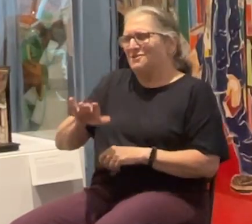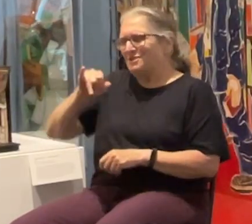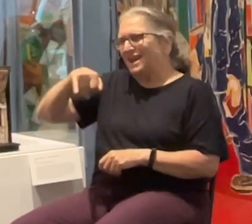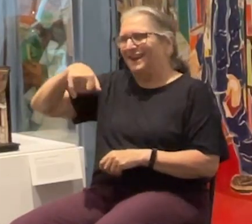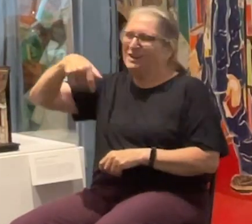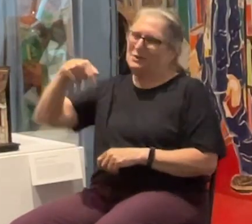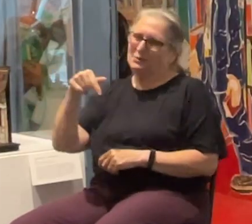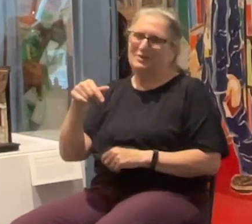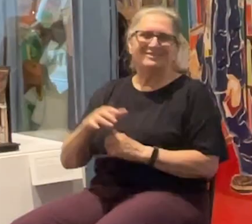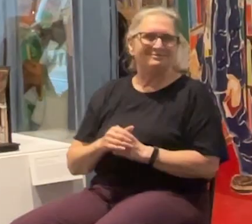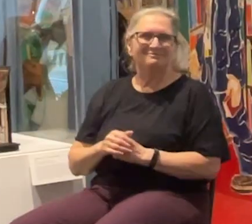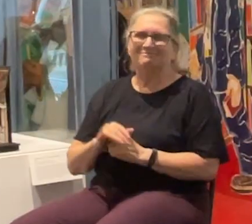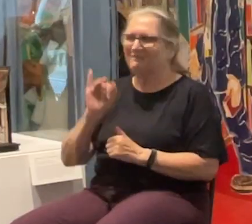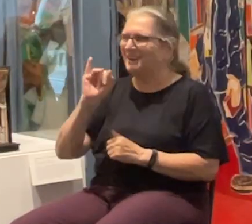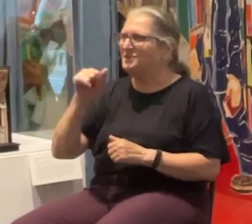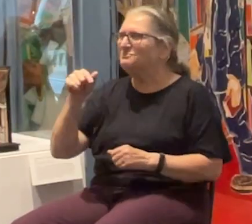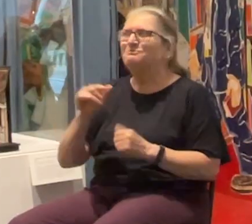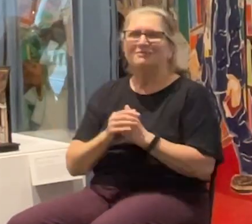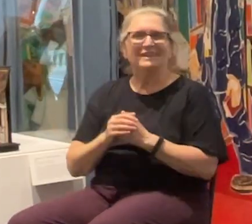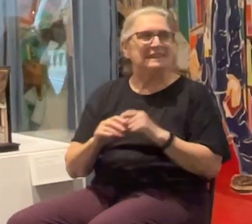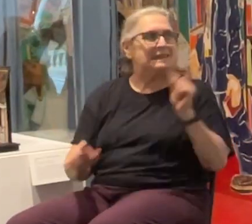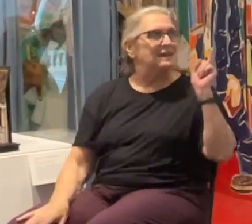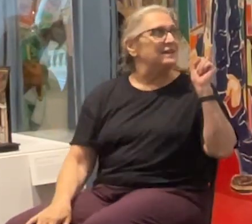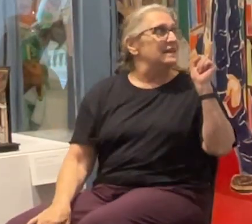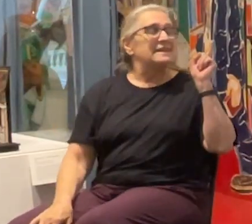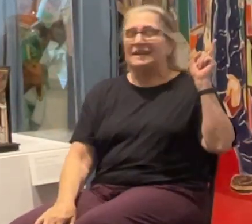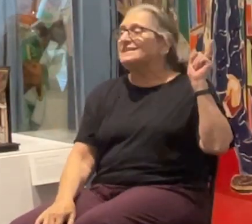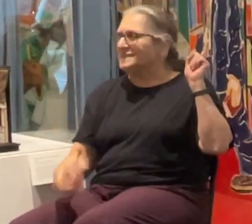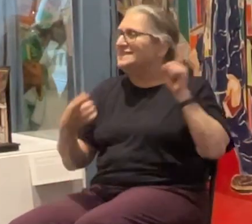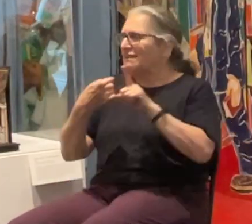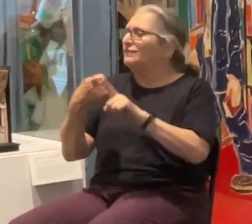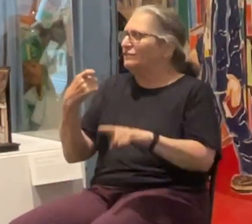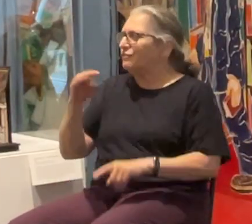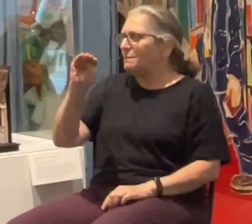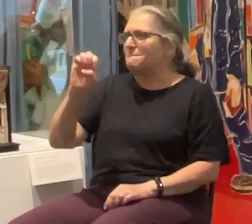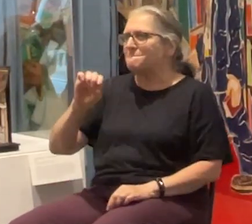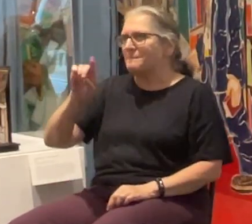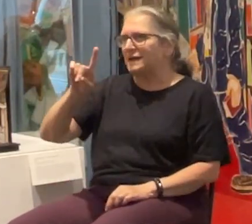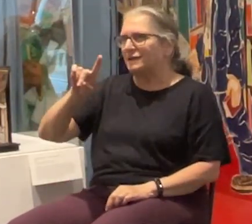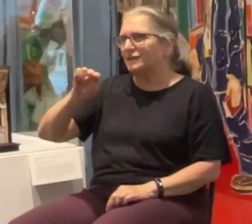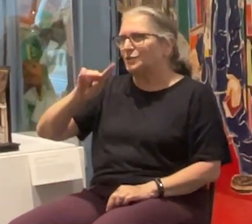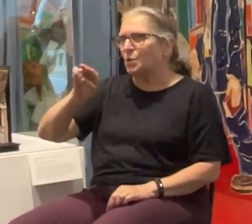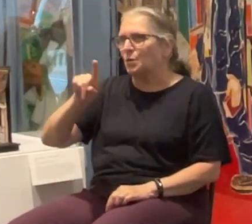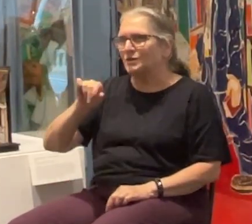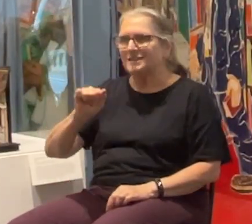the half that's the Mendoza bookstore. And the other thing is that this quote,